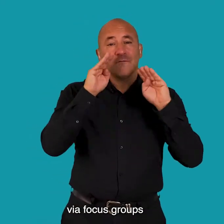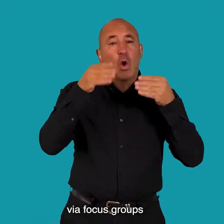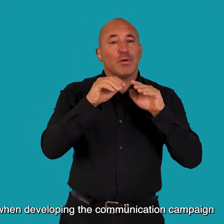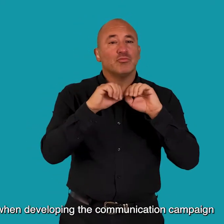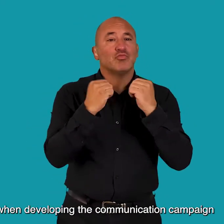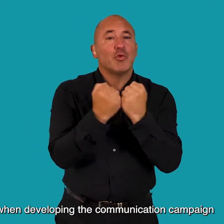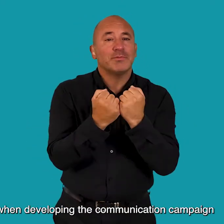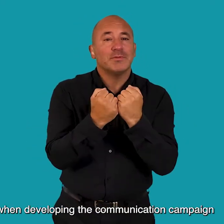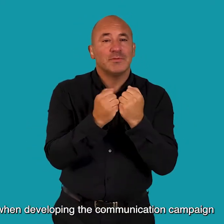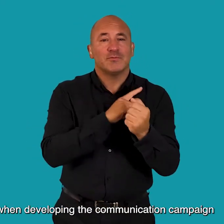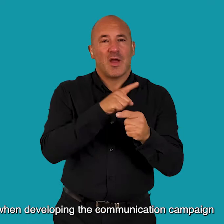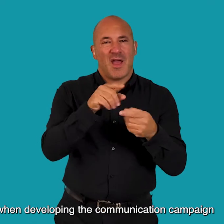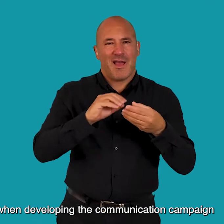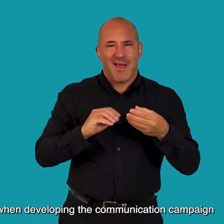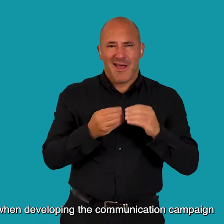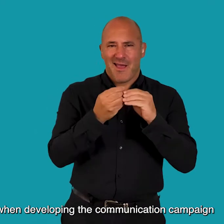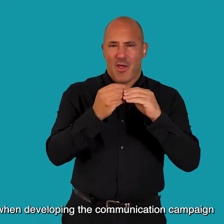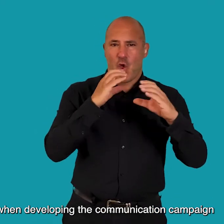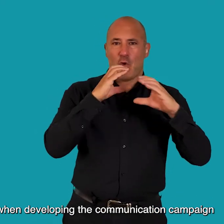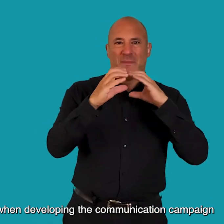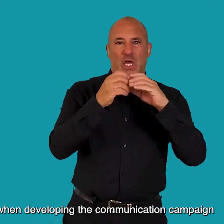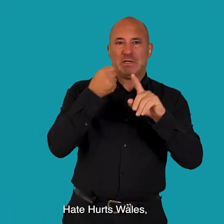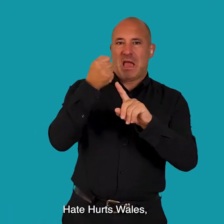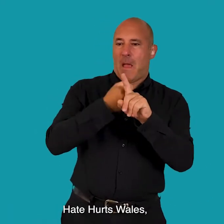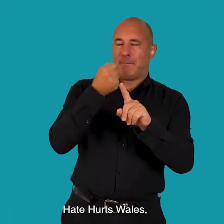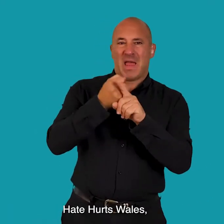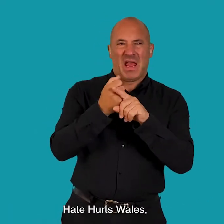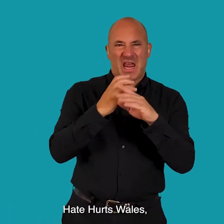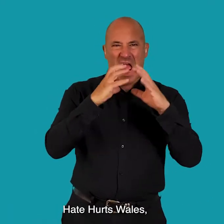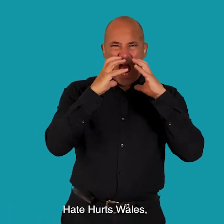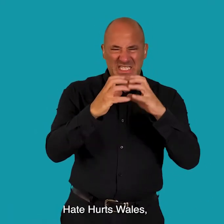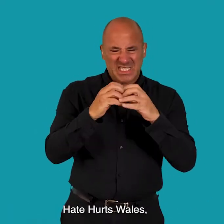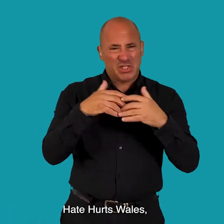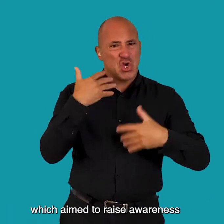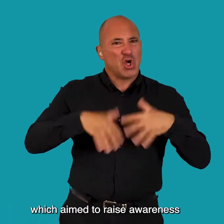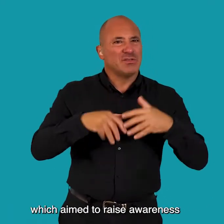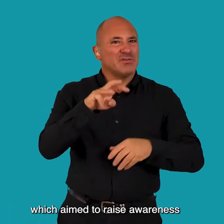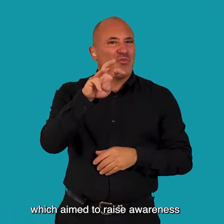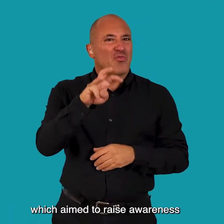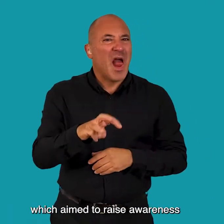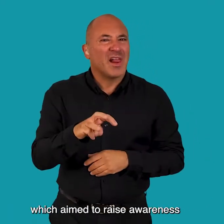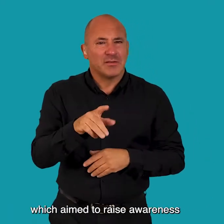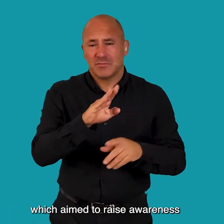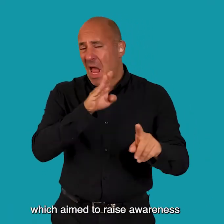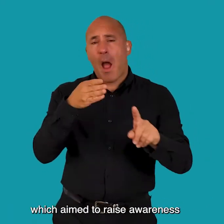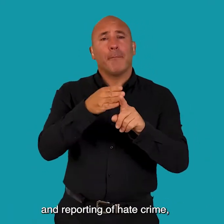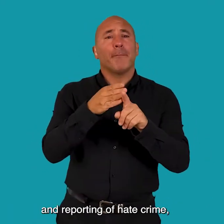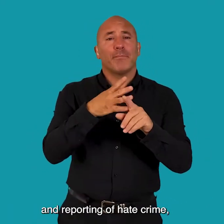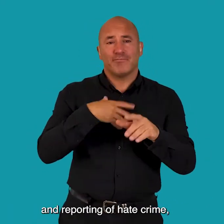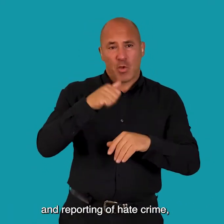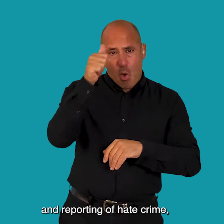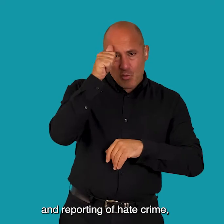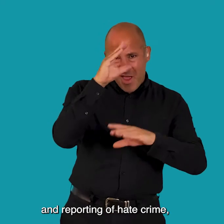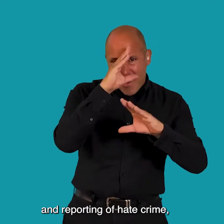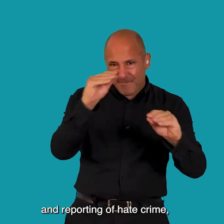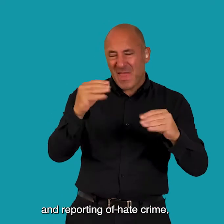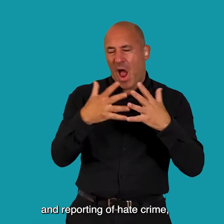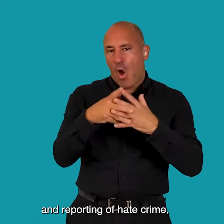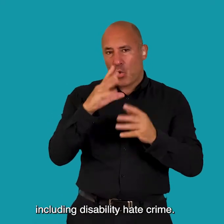when developing the communication campaign Hate Hurts Wales, which aimed to raise awareness and reporting of hate crime,